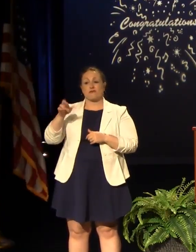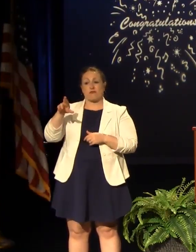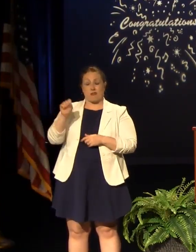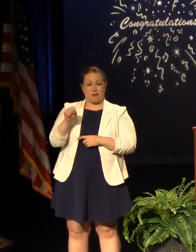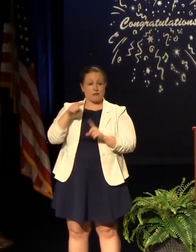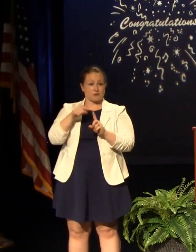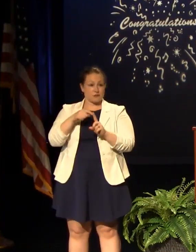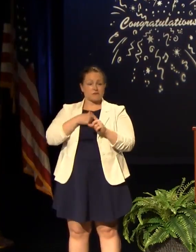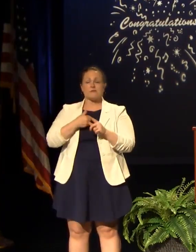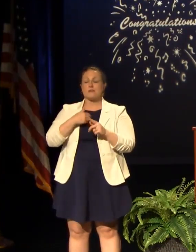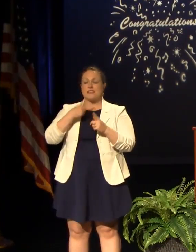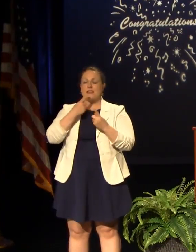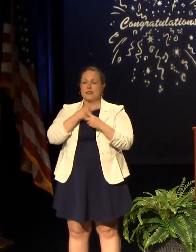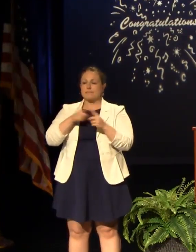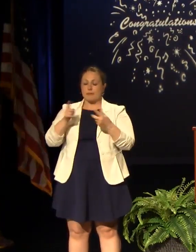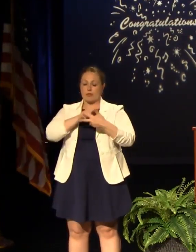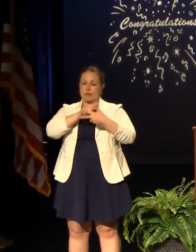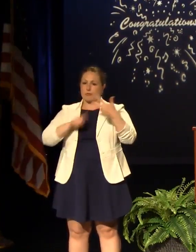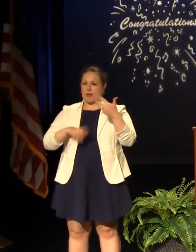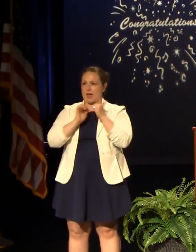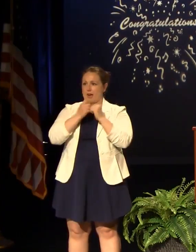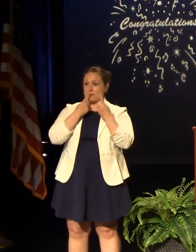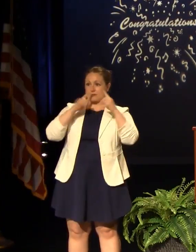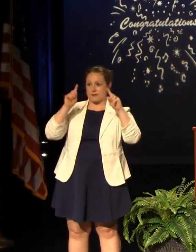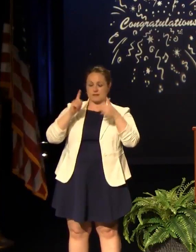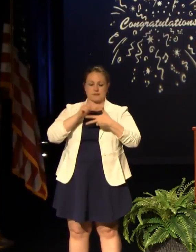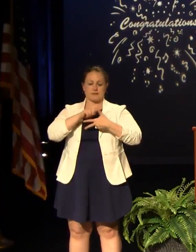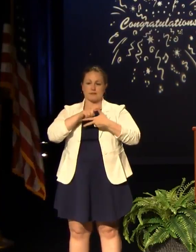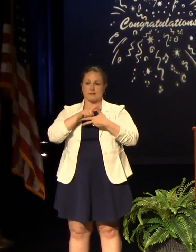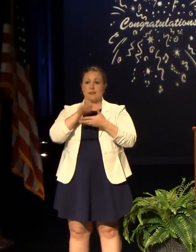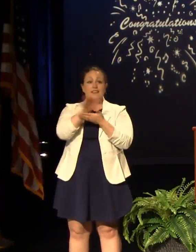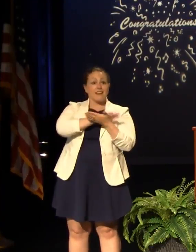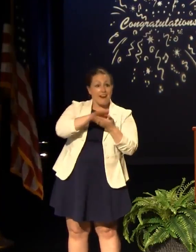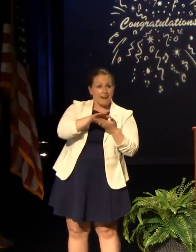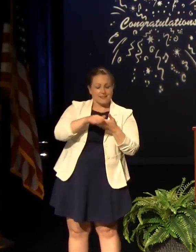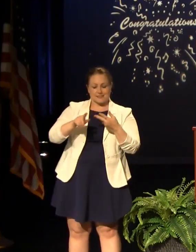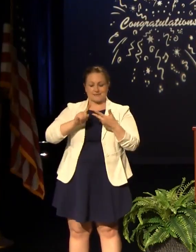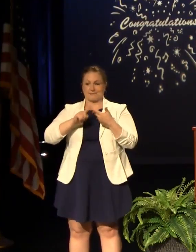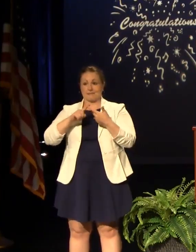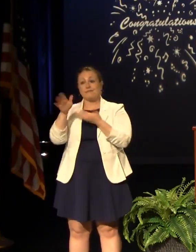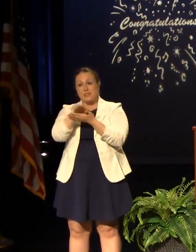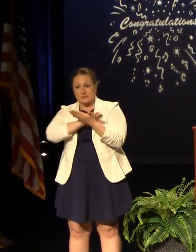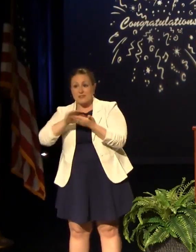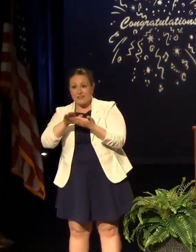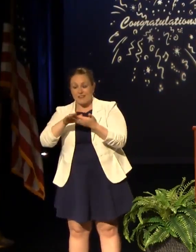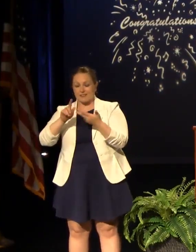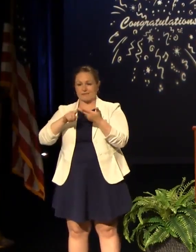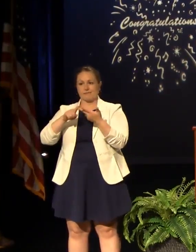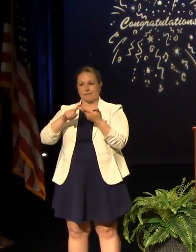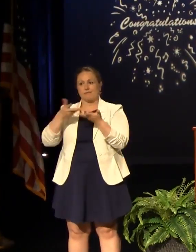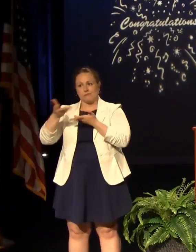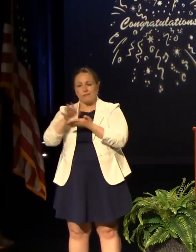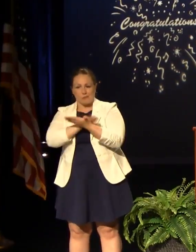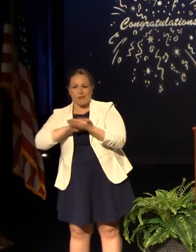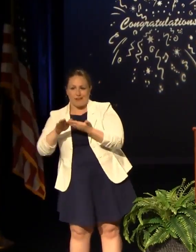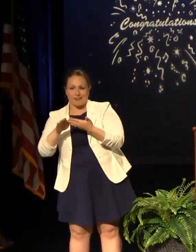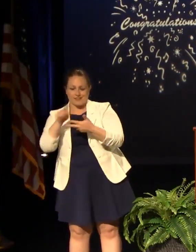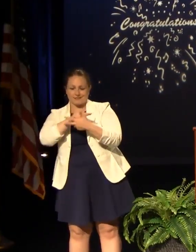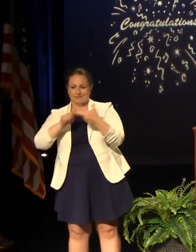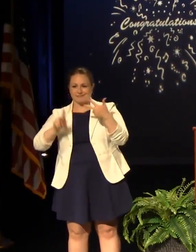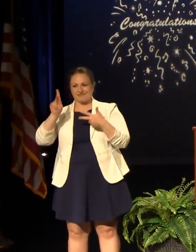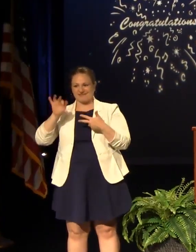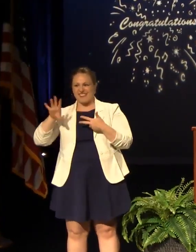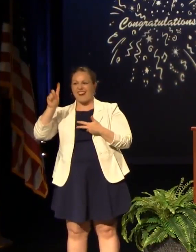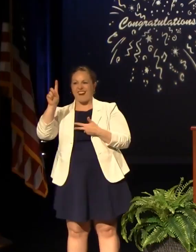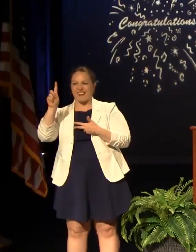to ultimate success. The first way is to be kind, the second way is to be kind, the third way is to be kind."